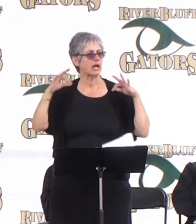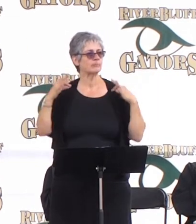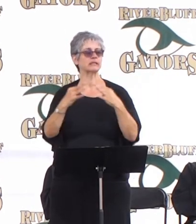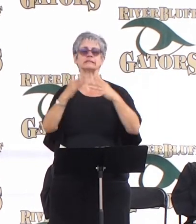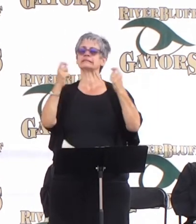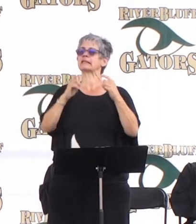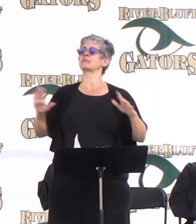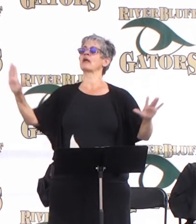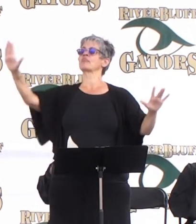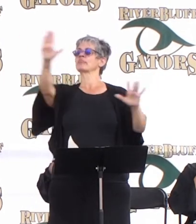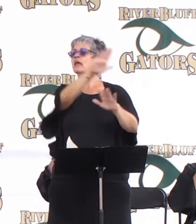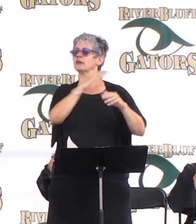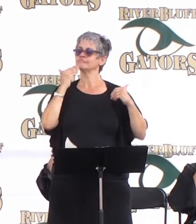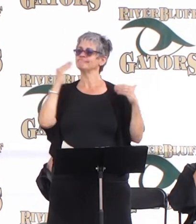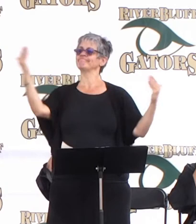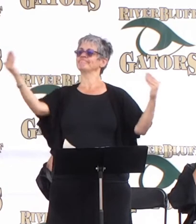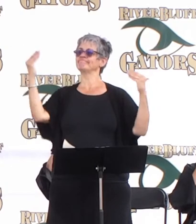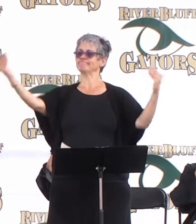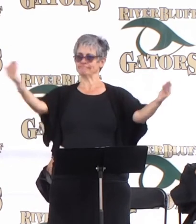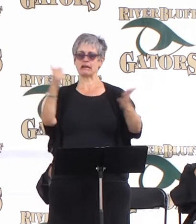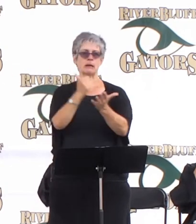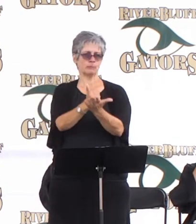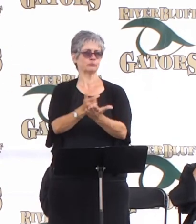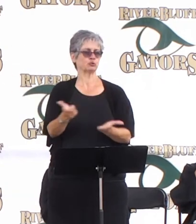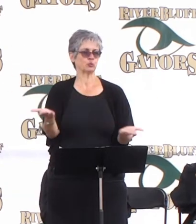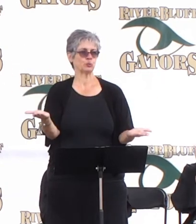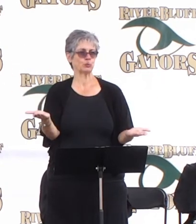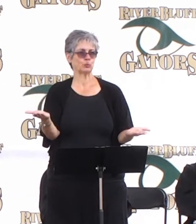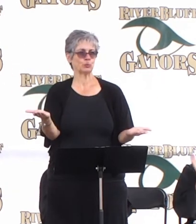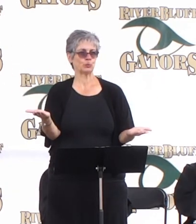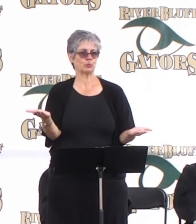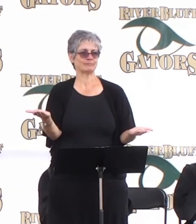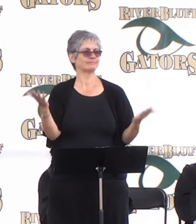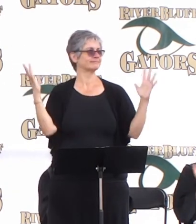you become the young men and young women today. Round of applause for those guests.